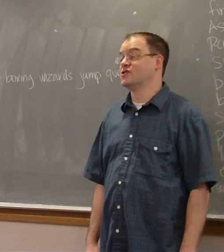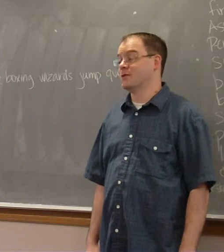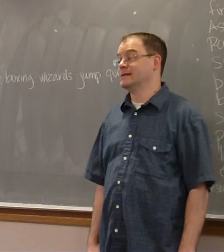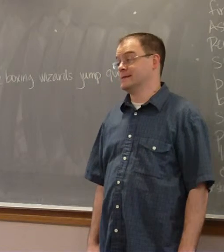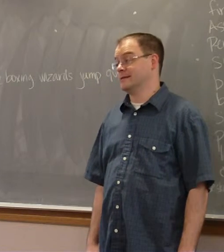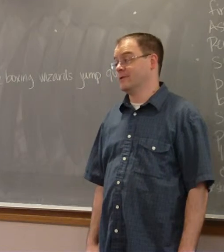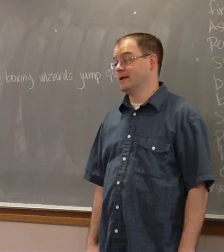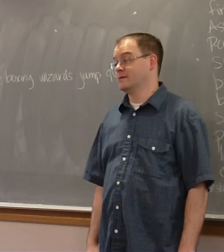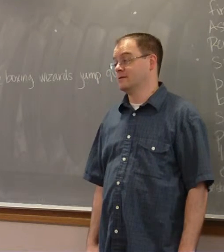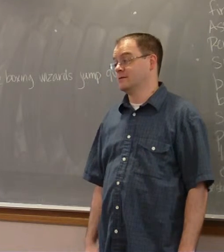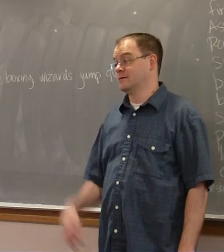so easy. You ready?